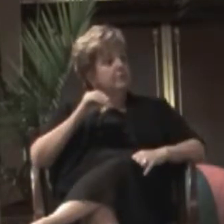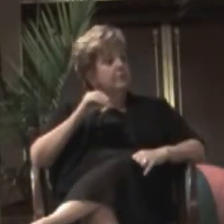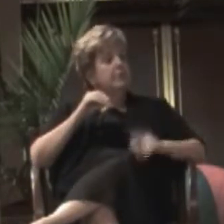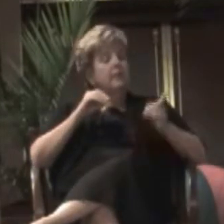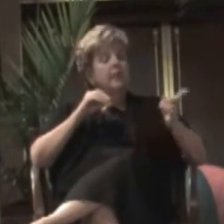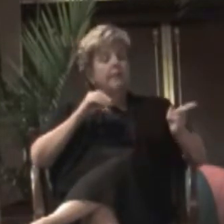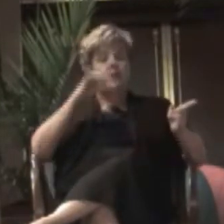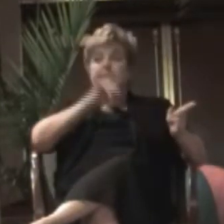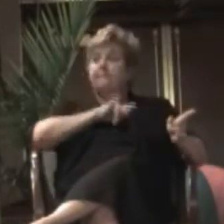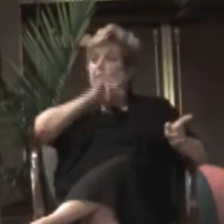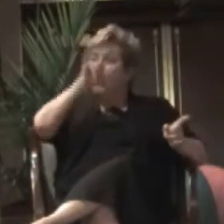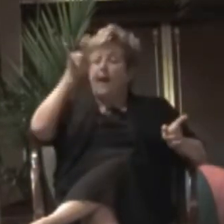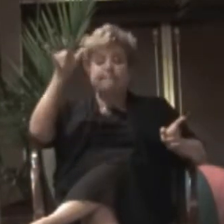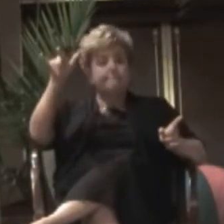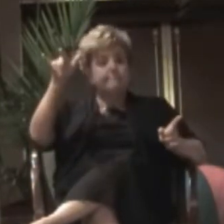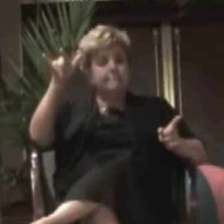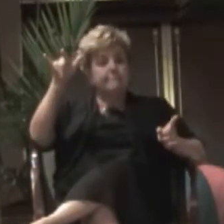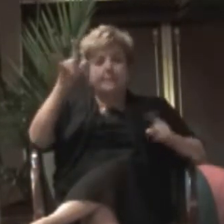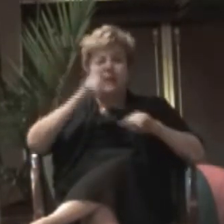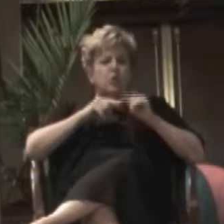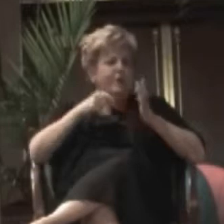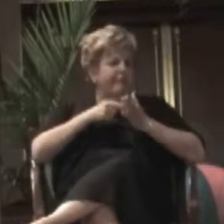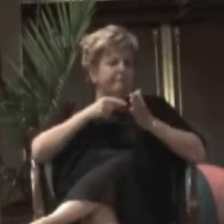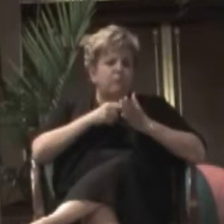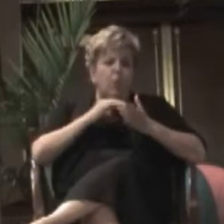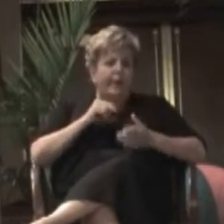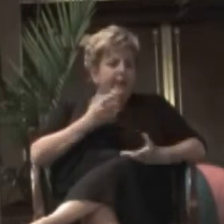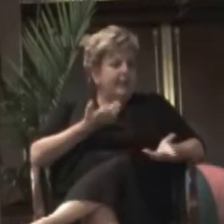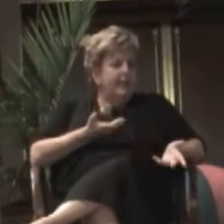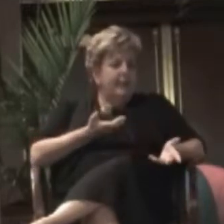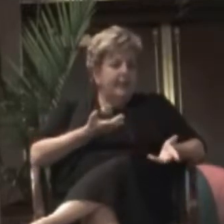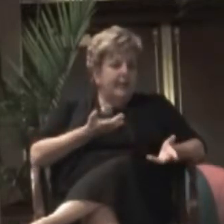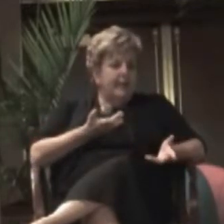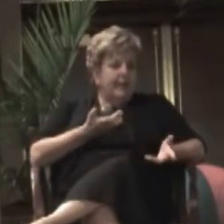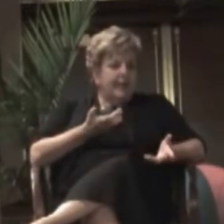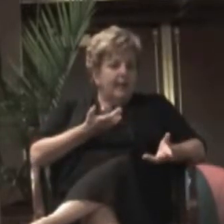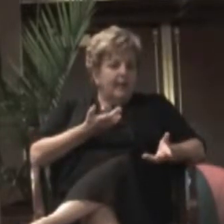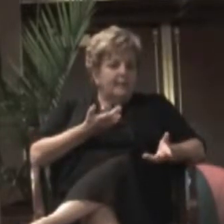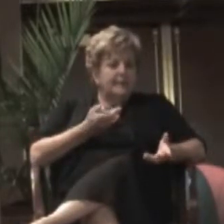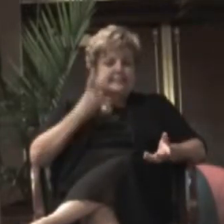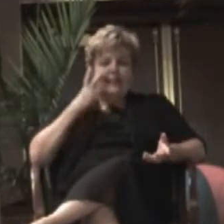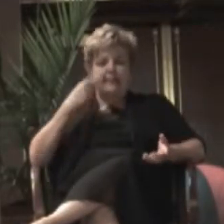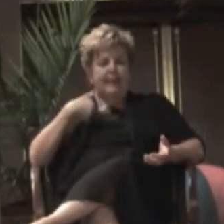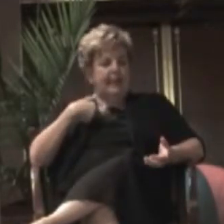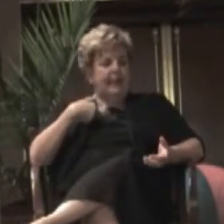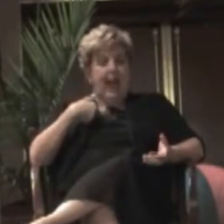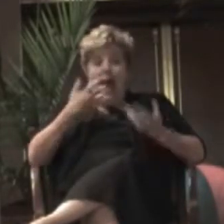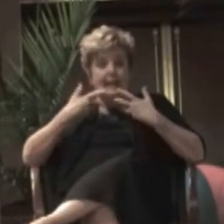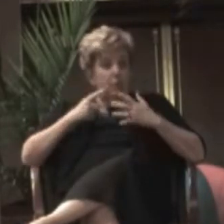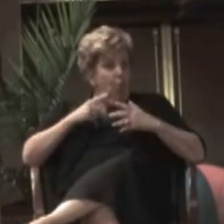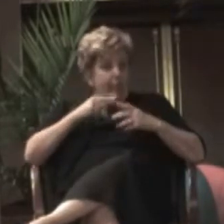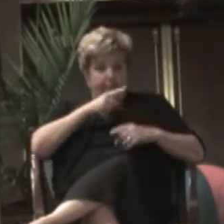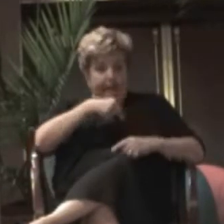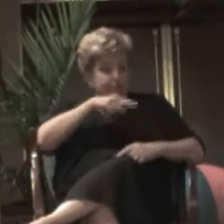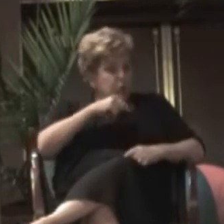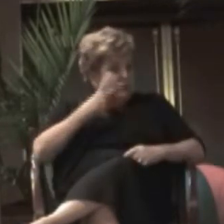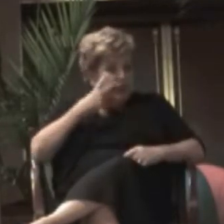afford to see a guy that didn't even want to be seen, to try to help get out of